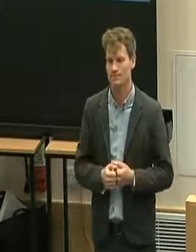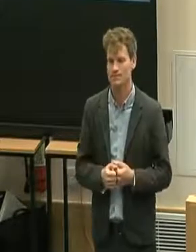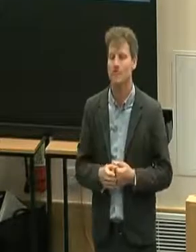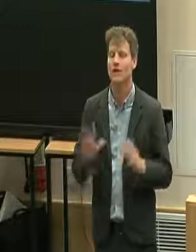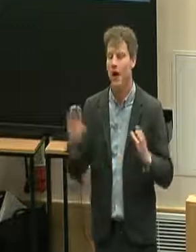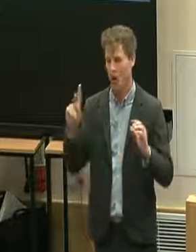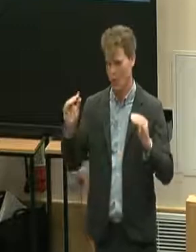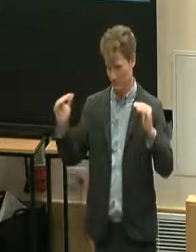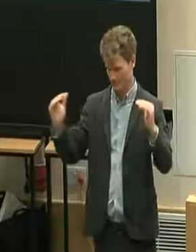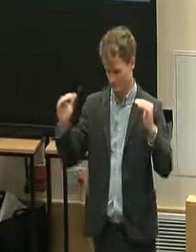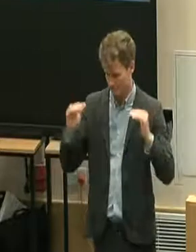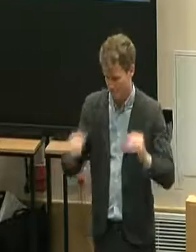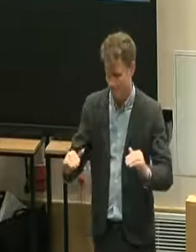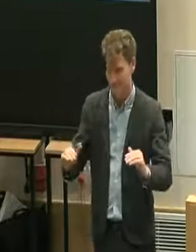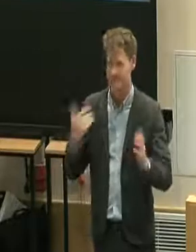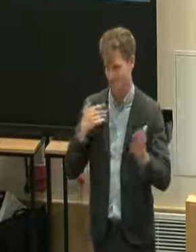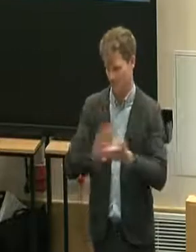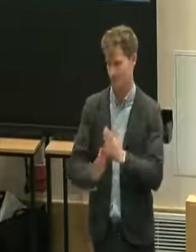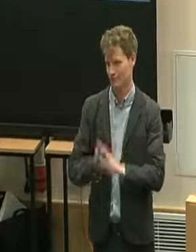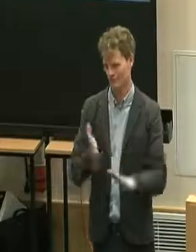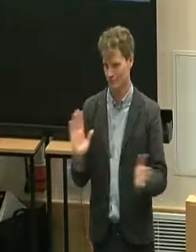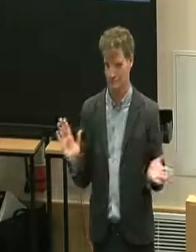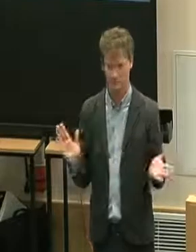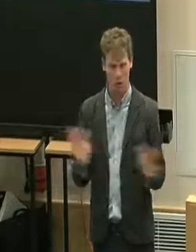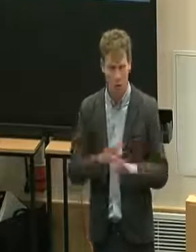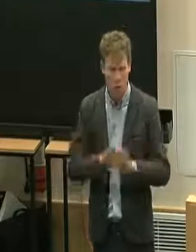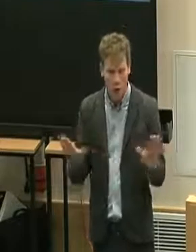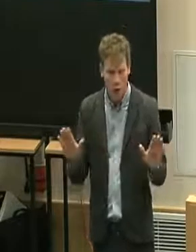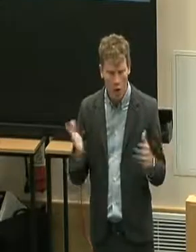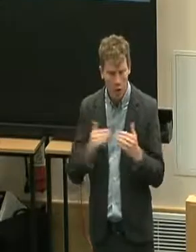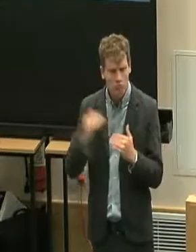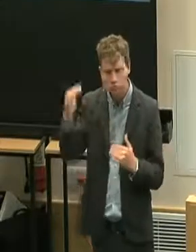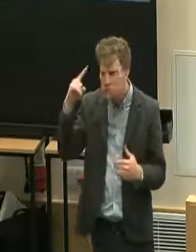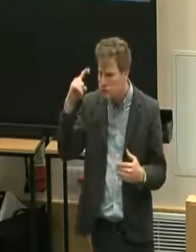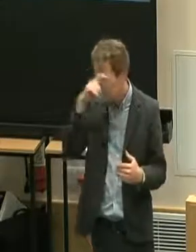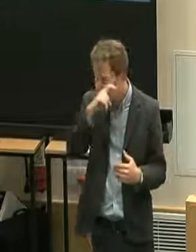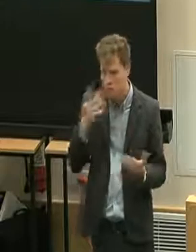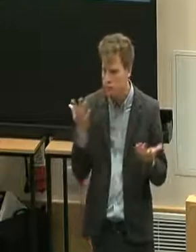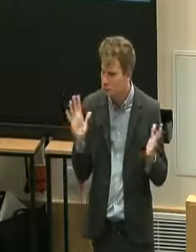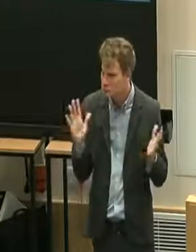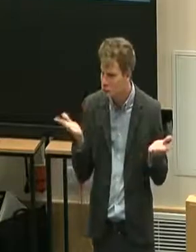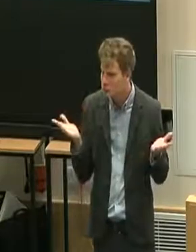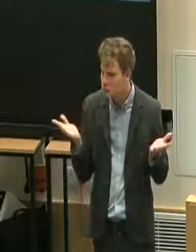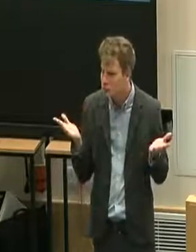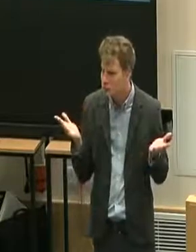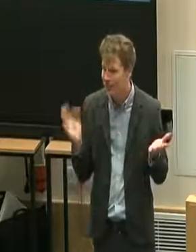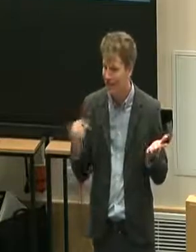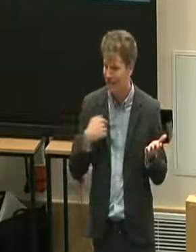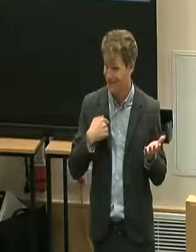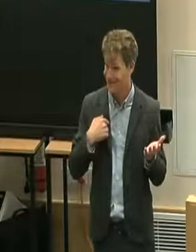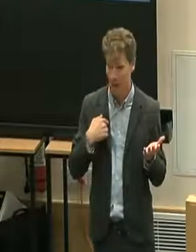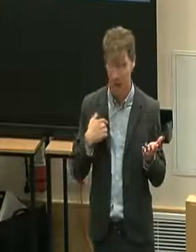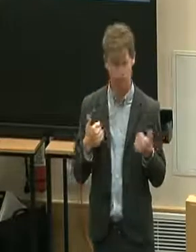Okay, that's it. That wasn't so hard, was it? I mean, that is I mean, if I'm right,